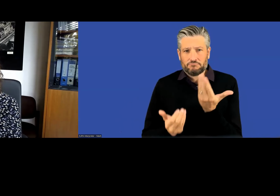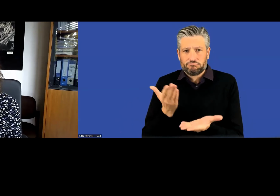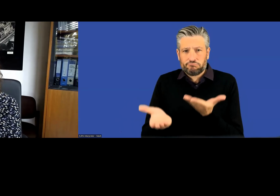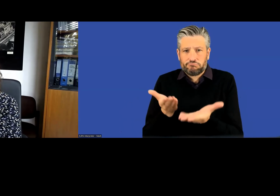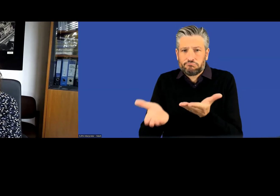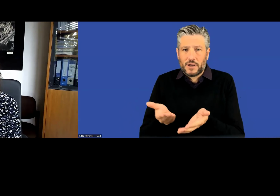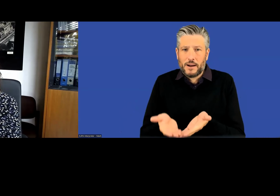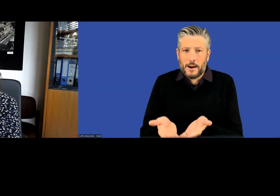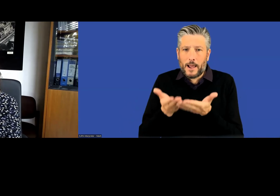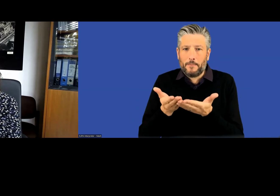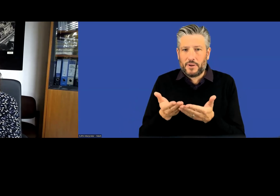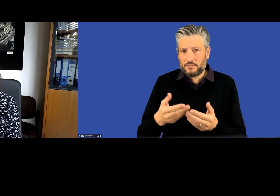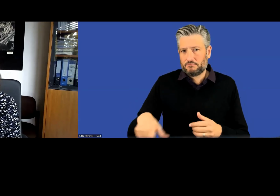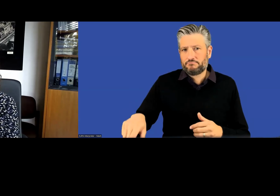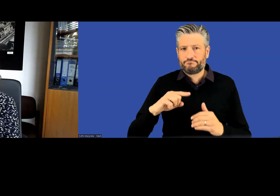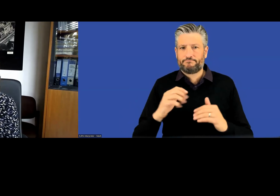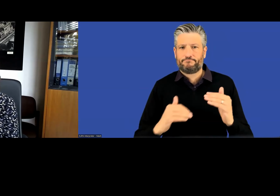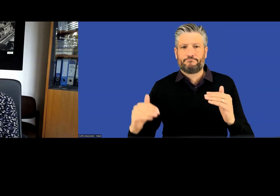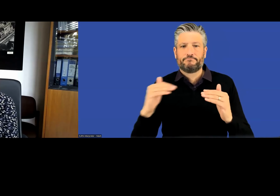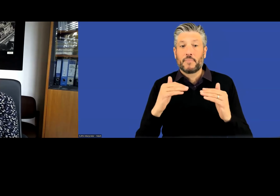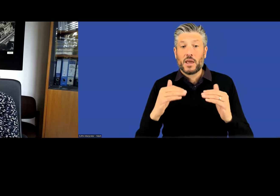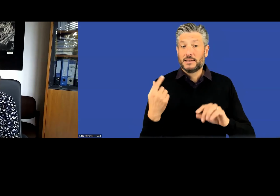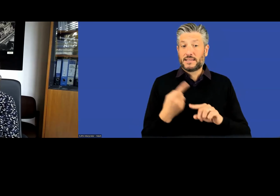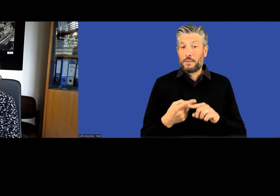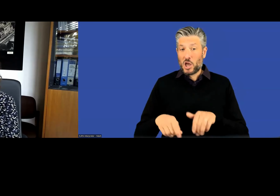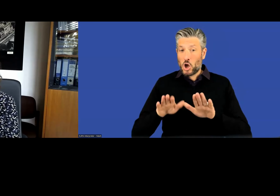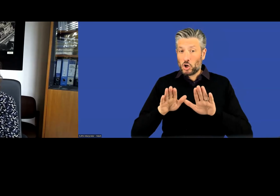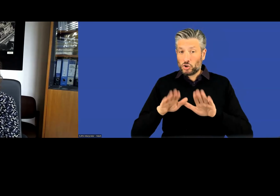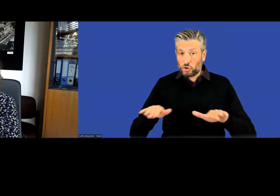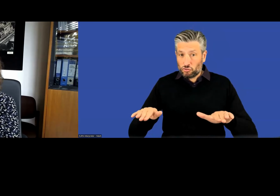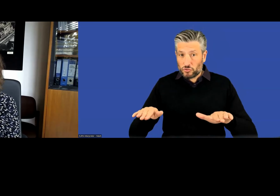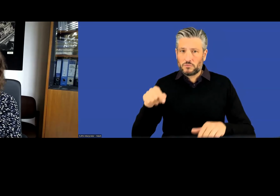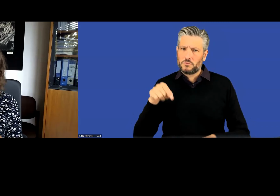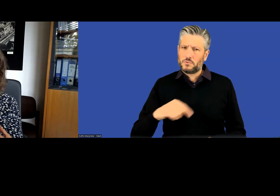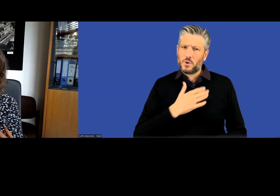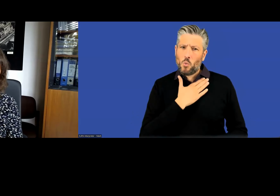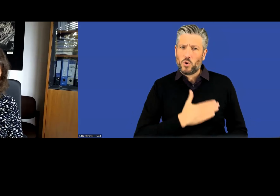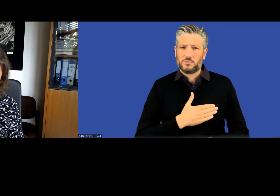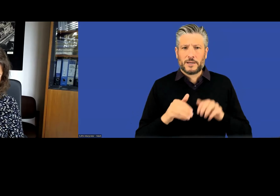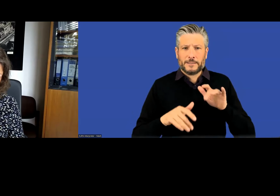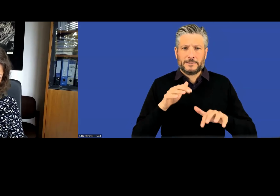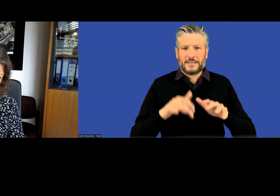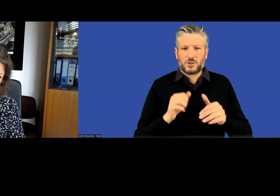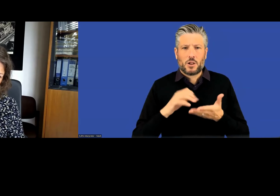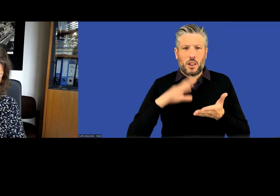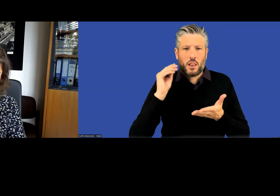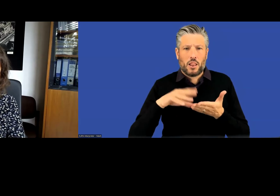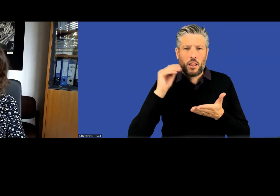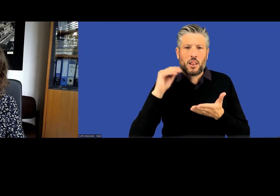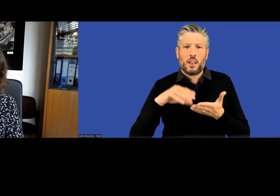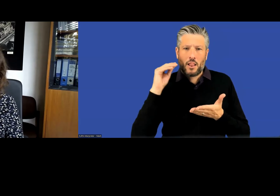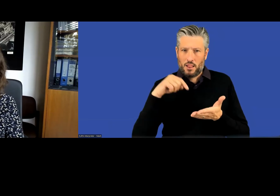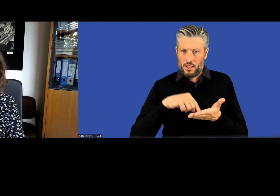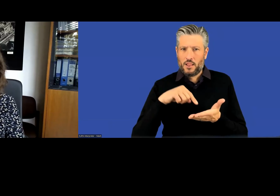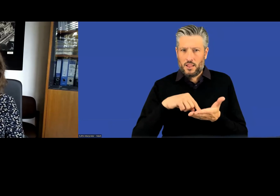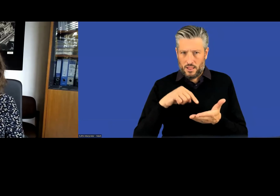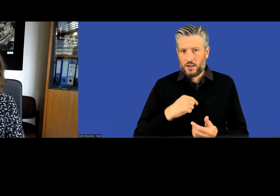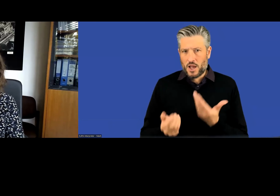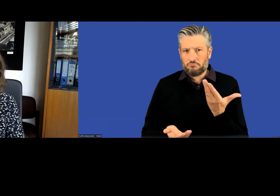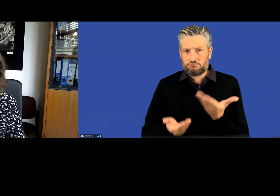be granted access to equipment necessary for digital education. But just as an important component, we think,